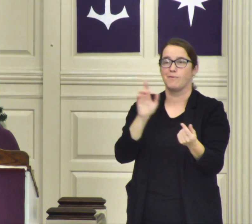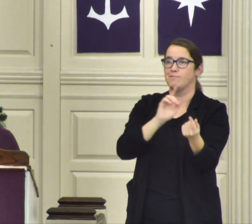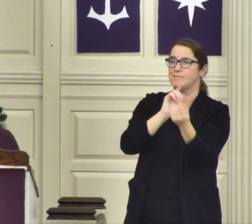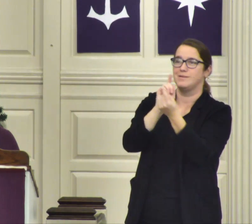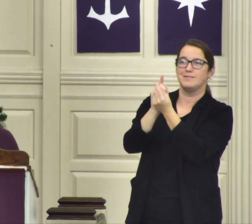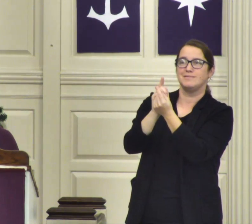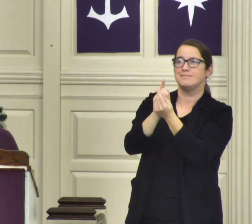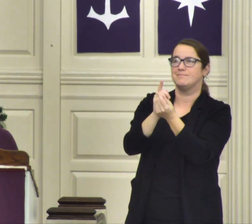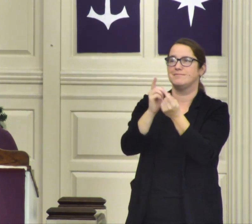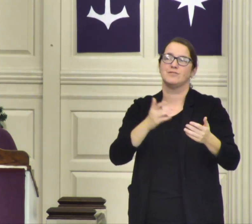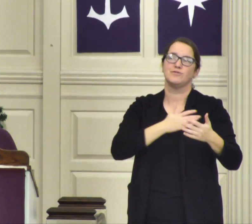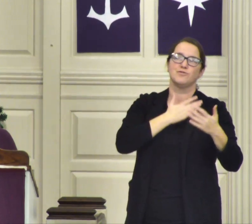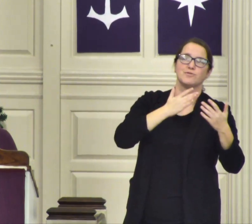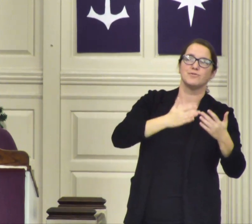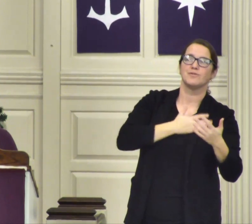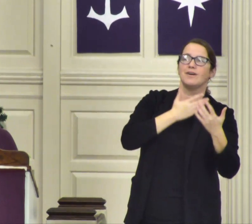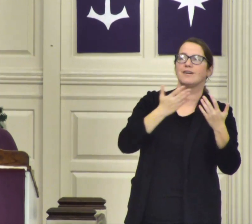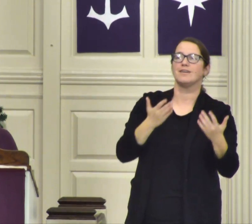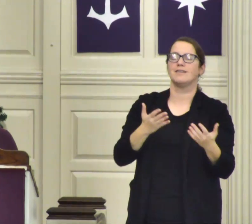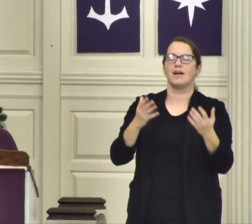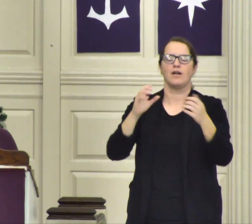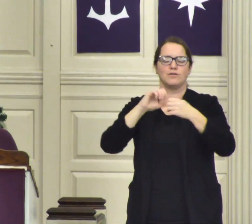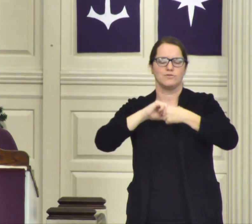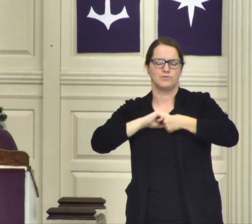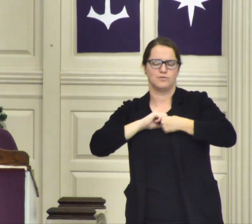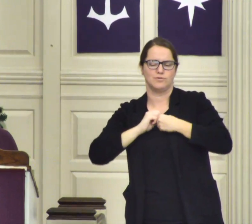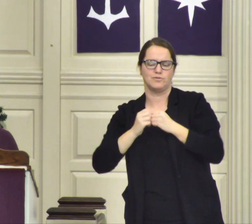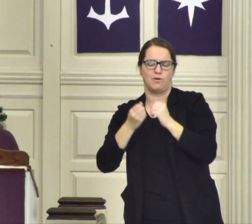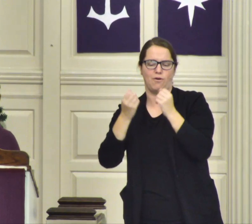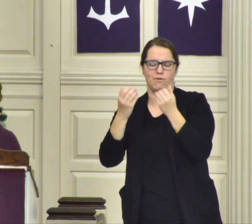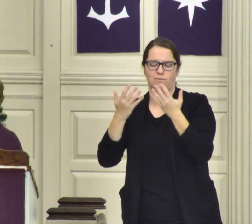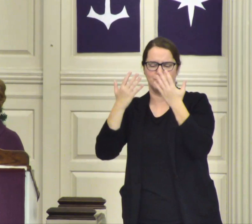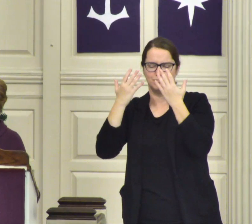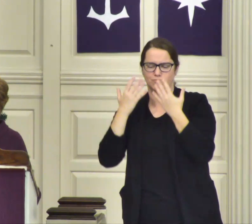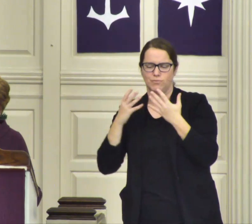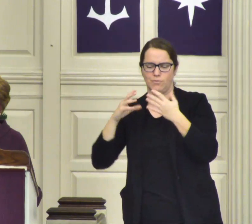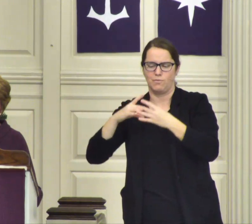flee. The word of the Lord.